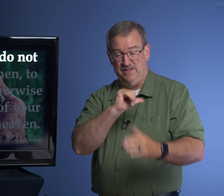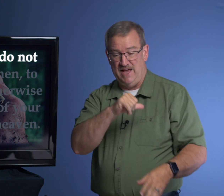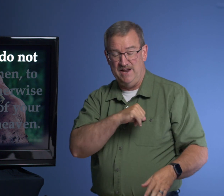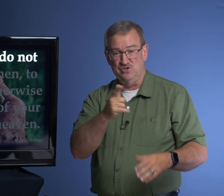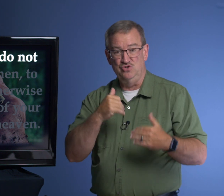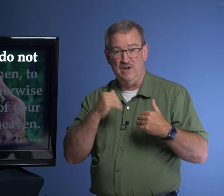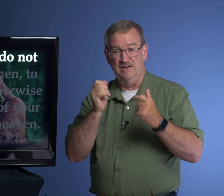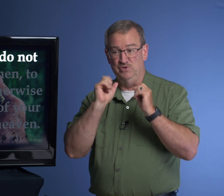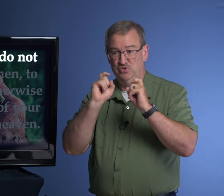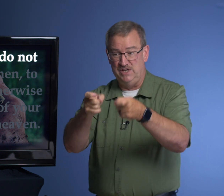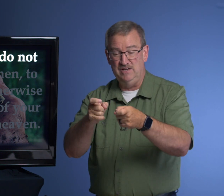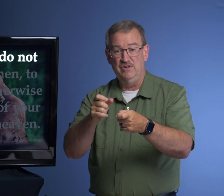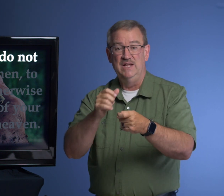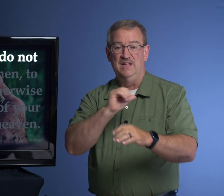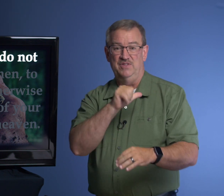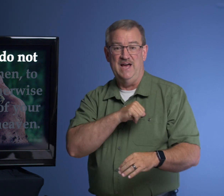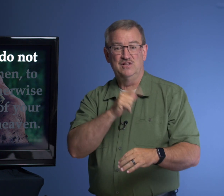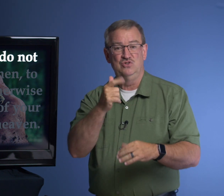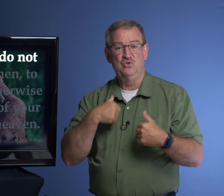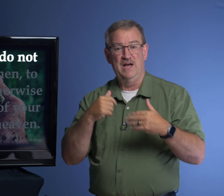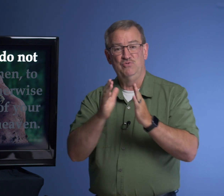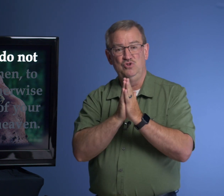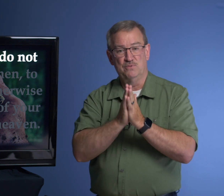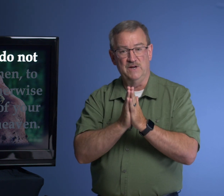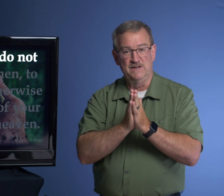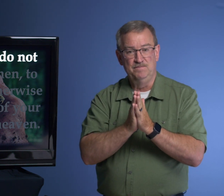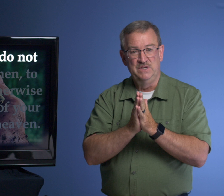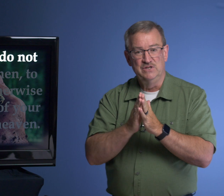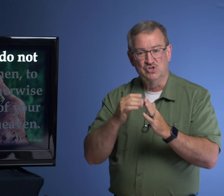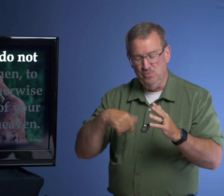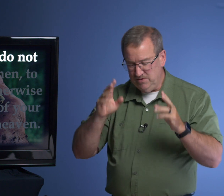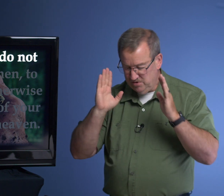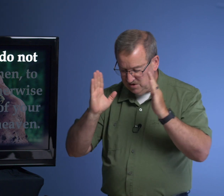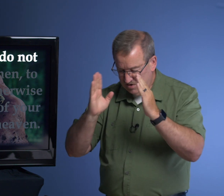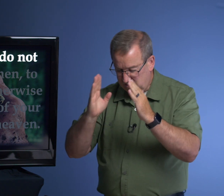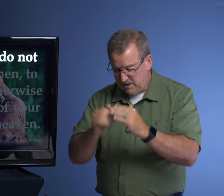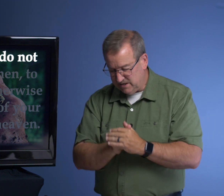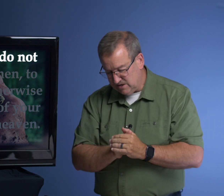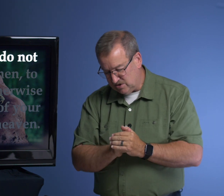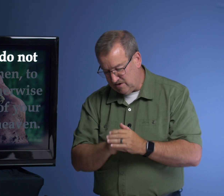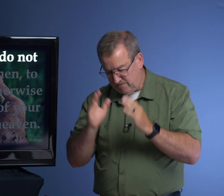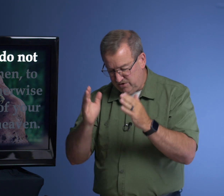the attitude you have when you give, and the attitude you have when you pray. So we really do need to pay attention here and